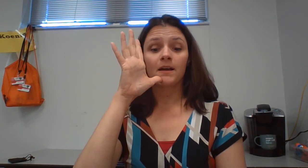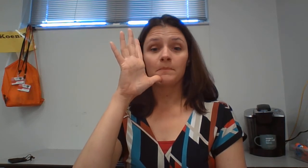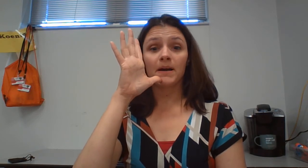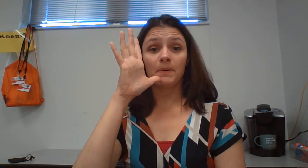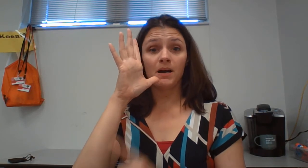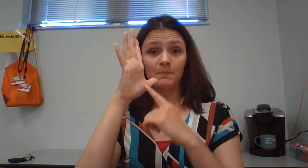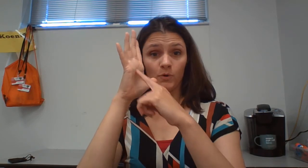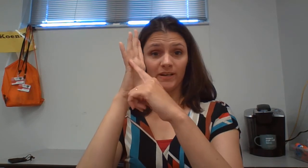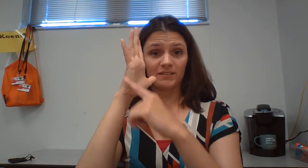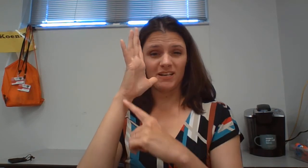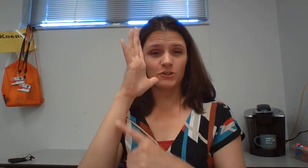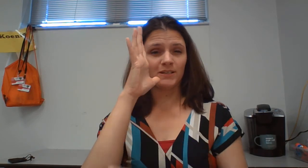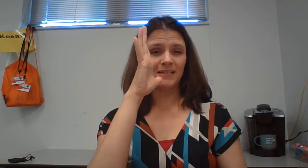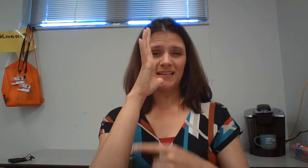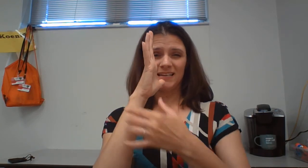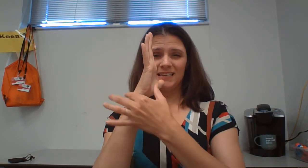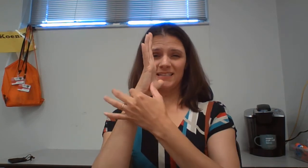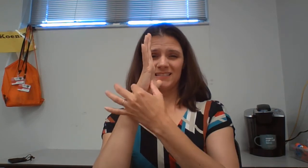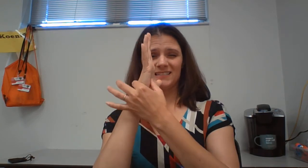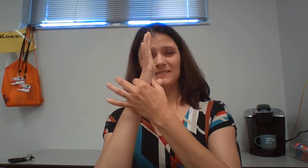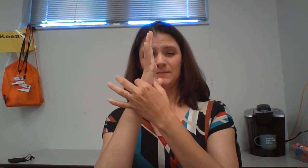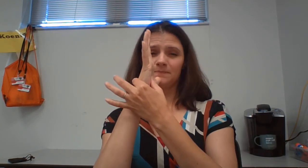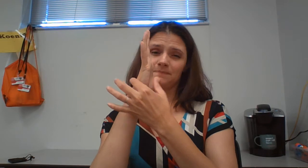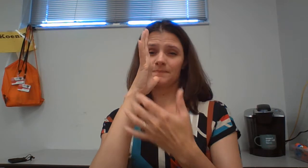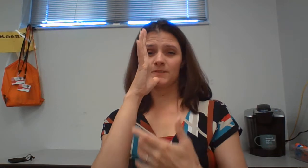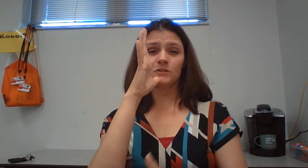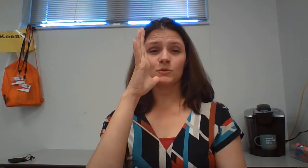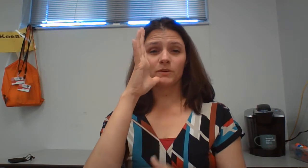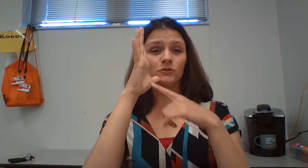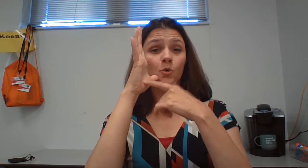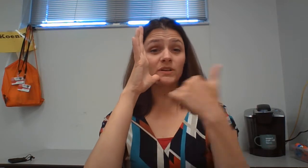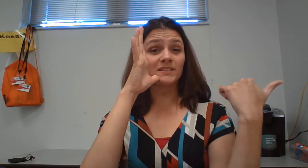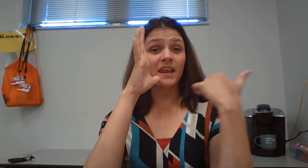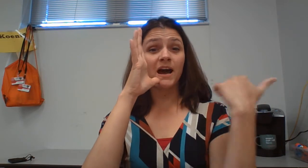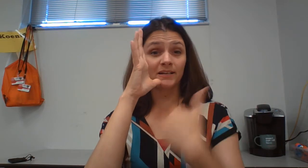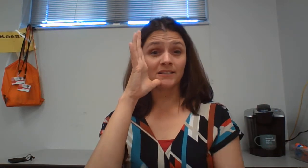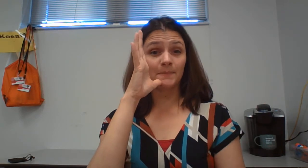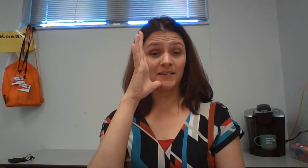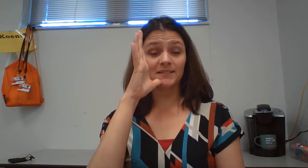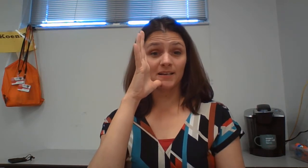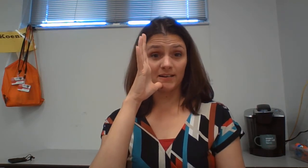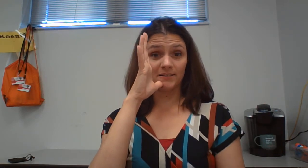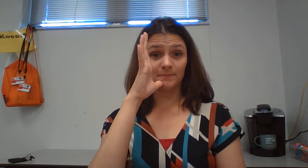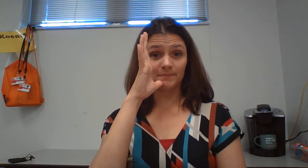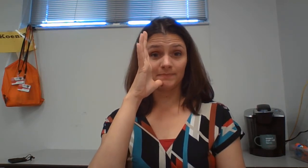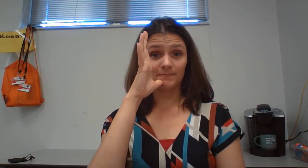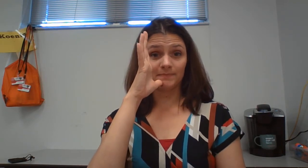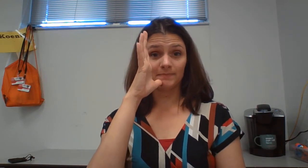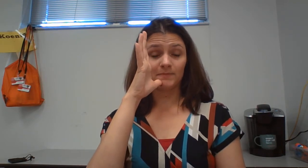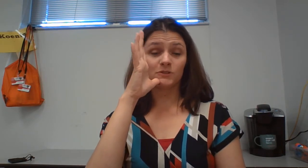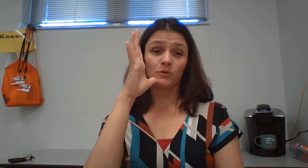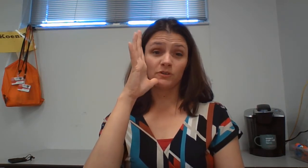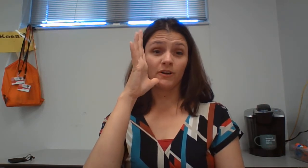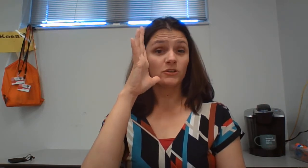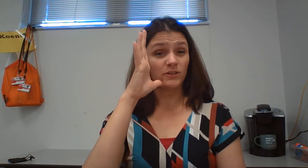My palm orientation is sort of towards the non-dominant side. So you could write to the